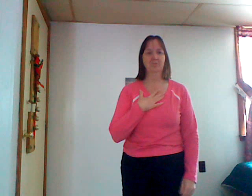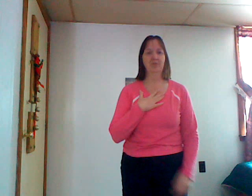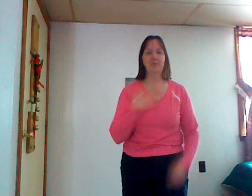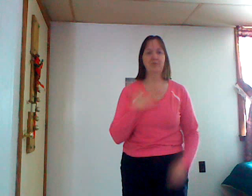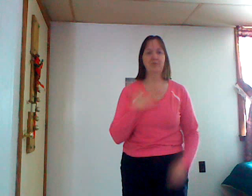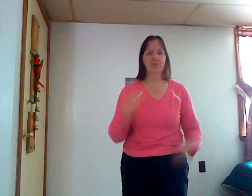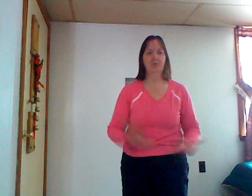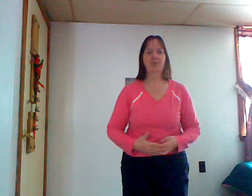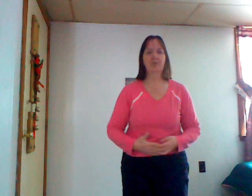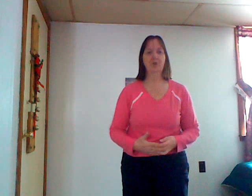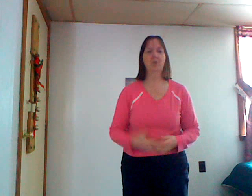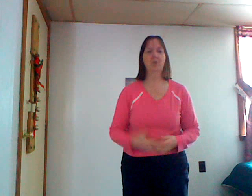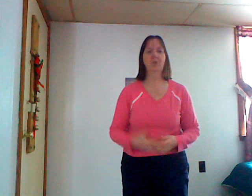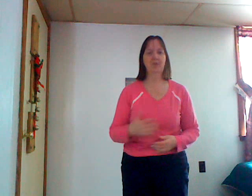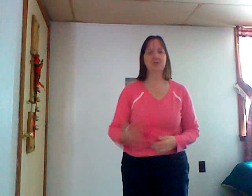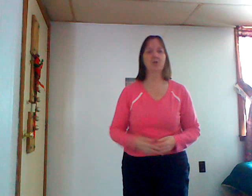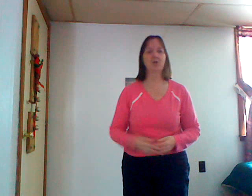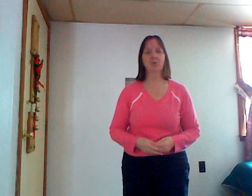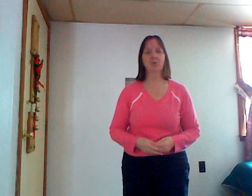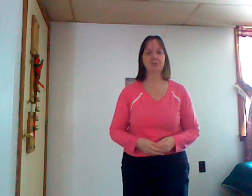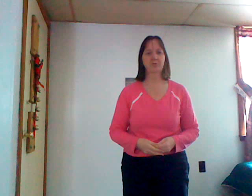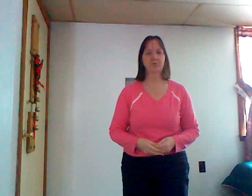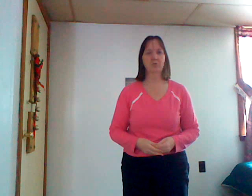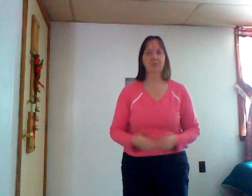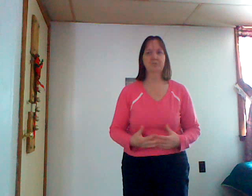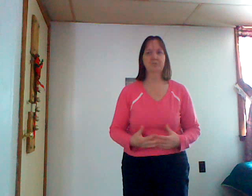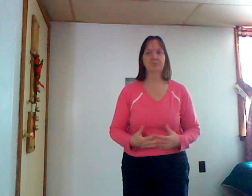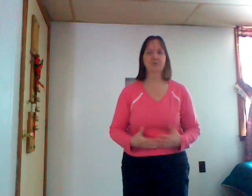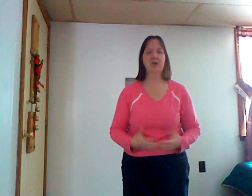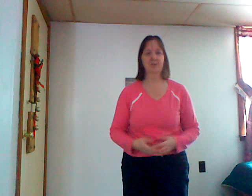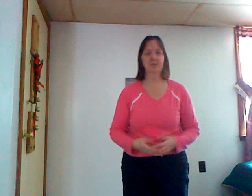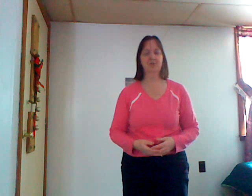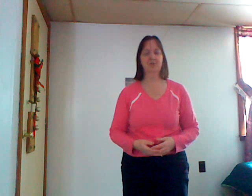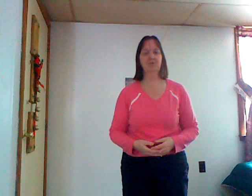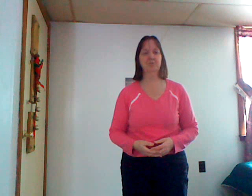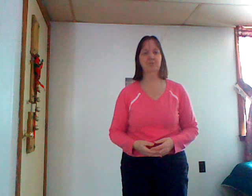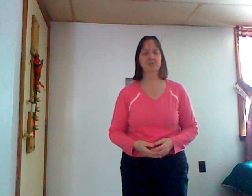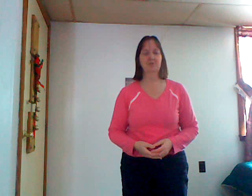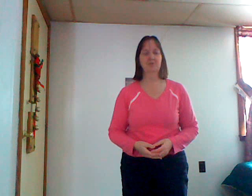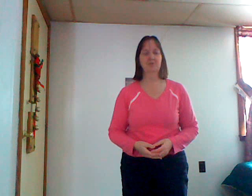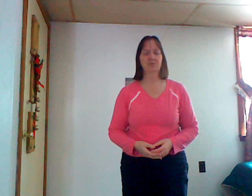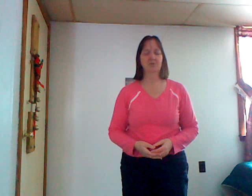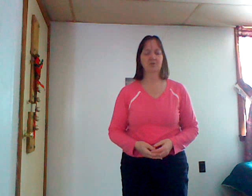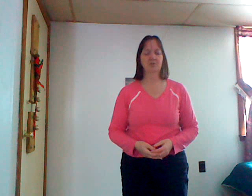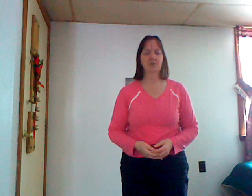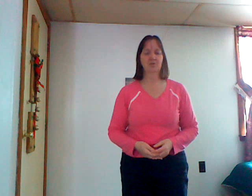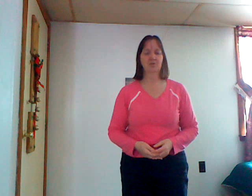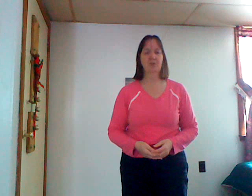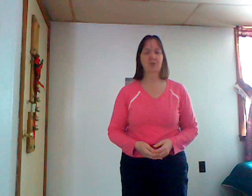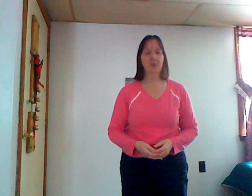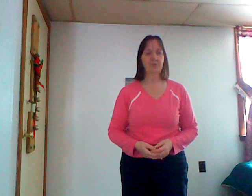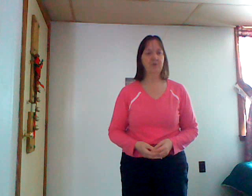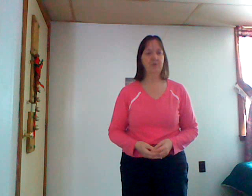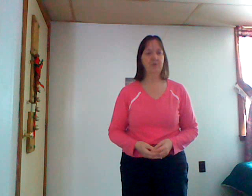Life, you know, we never know what life is going to hold or what's going to happen to us. I pray for you. I